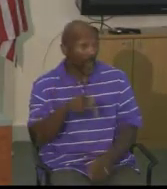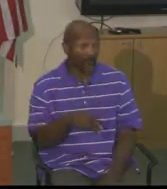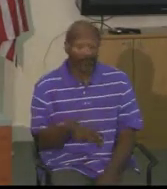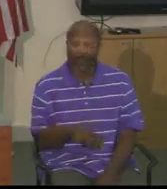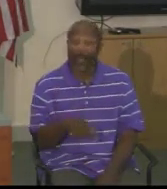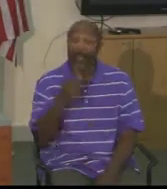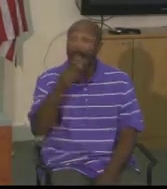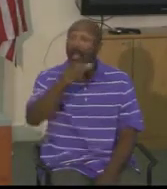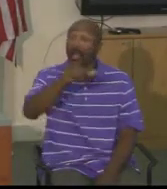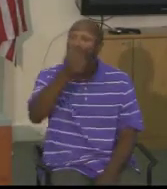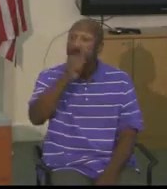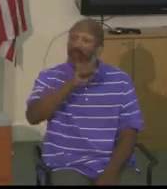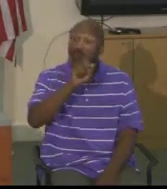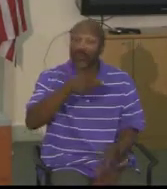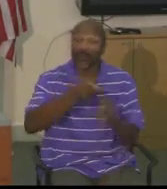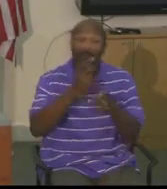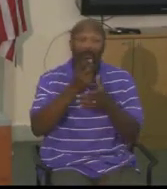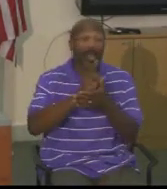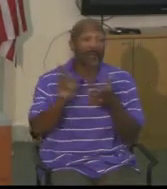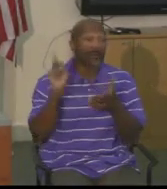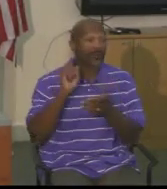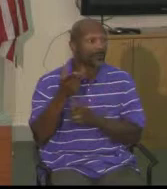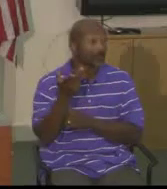Okay. Any other questions from last week?